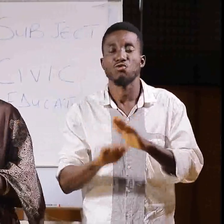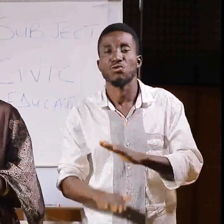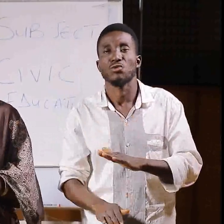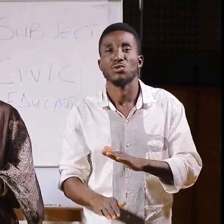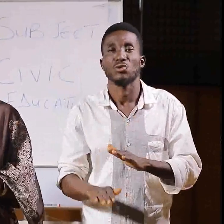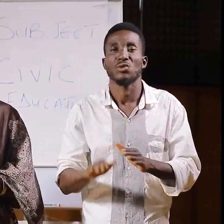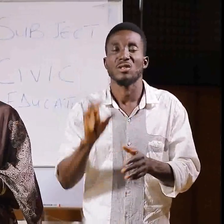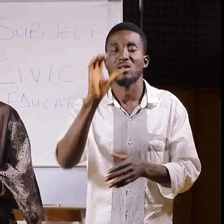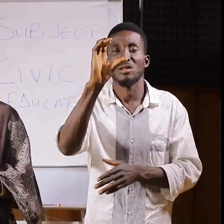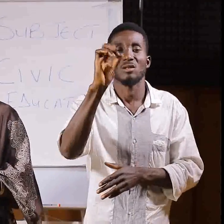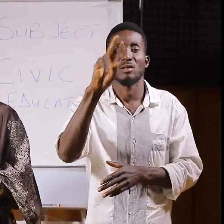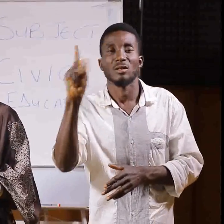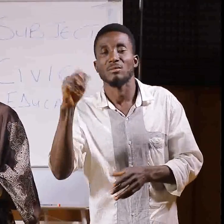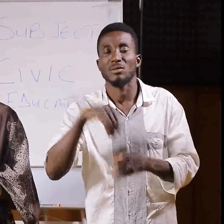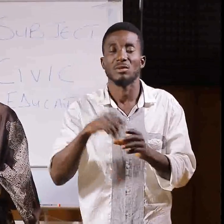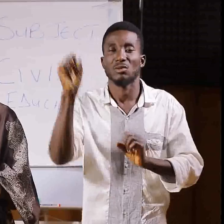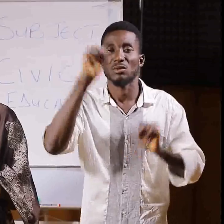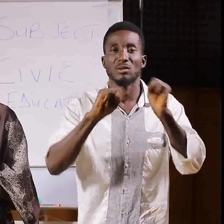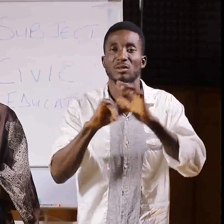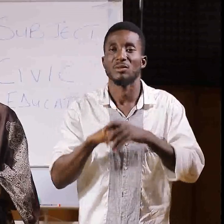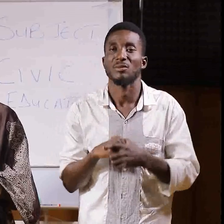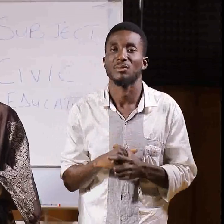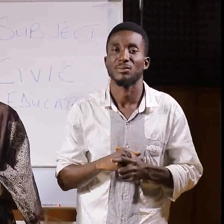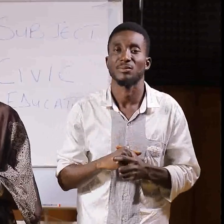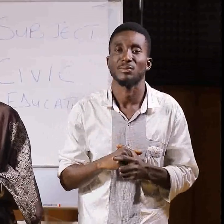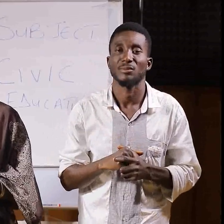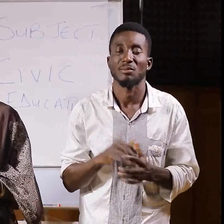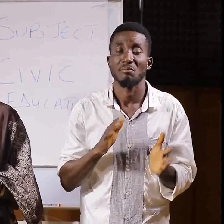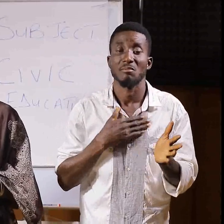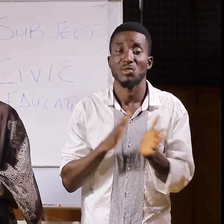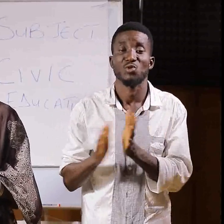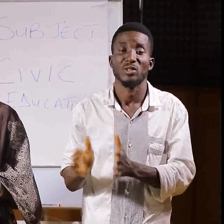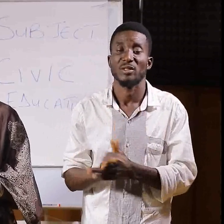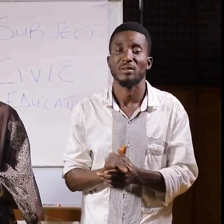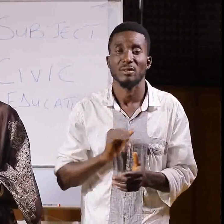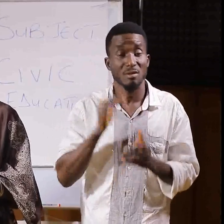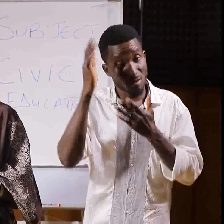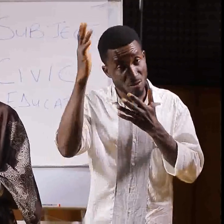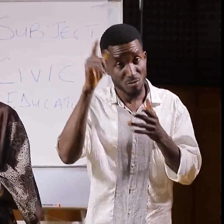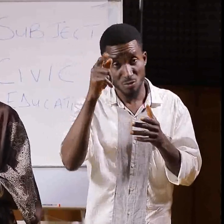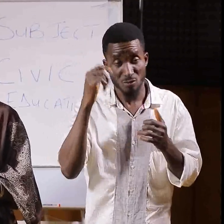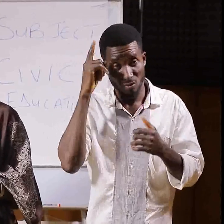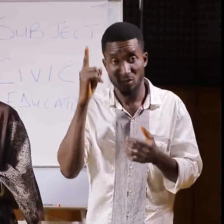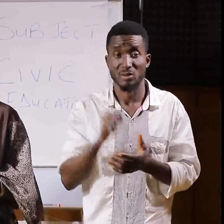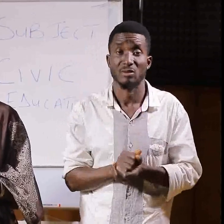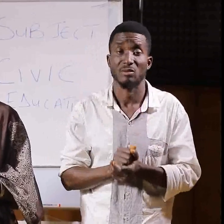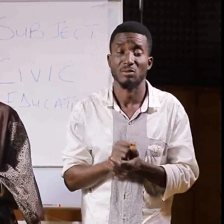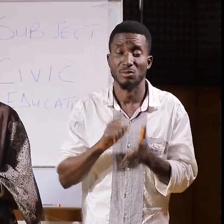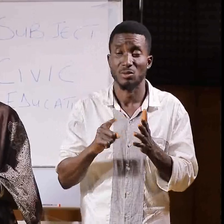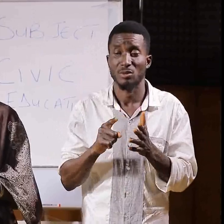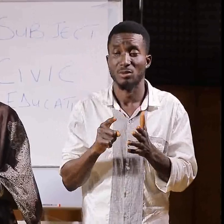reduce crime in the society. My learners, I hope you've understood